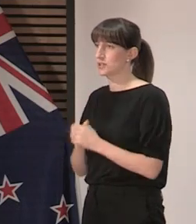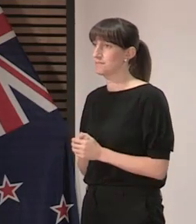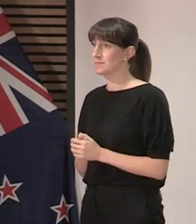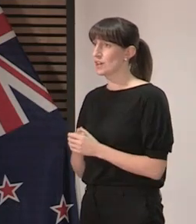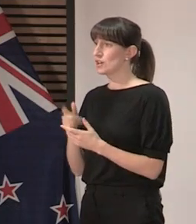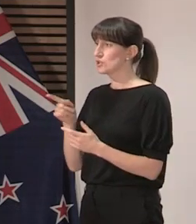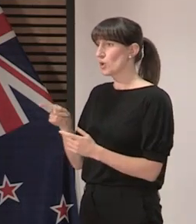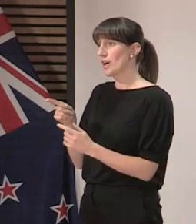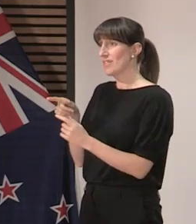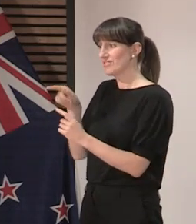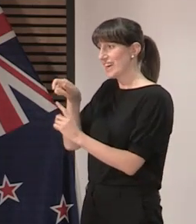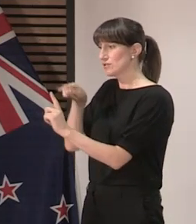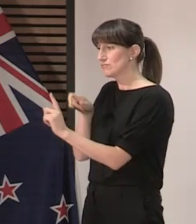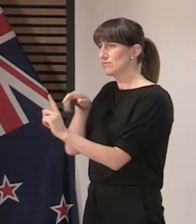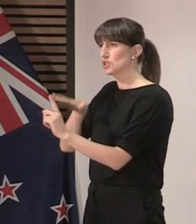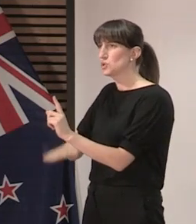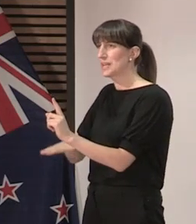those students whilst they are at home.